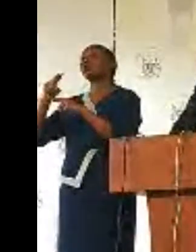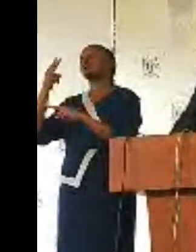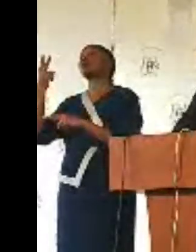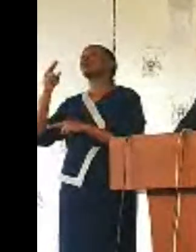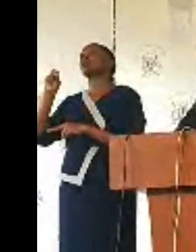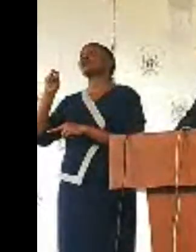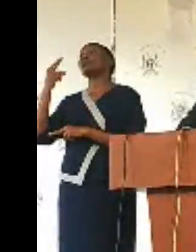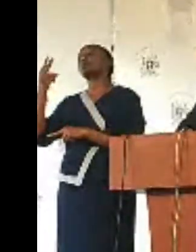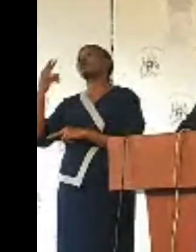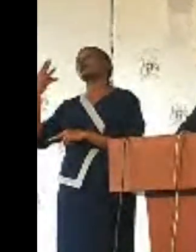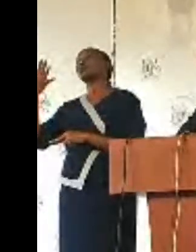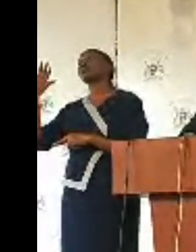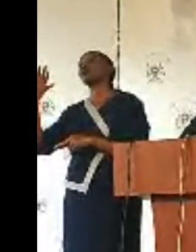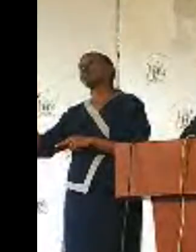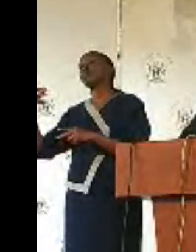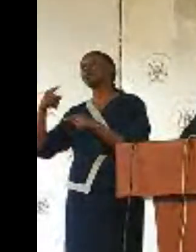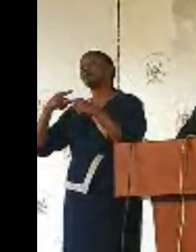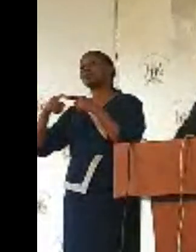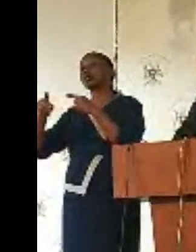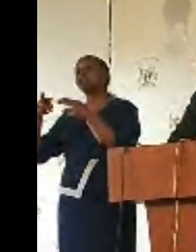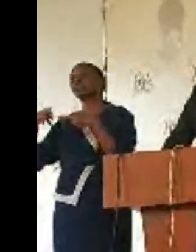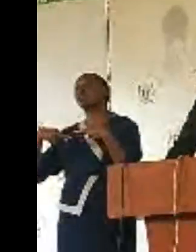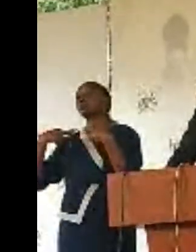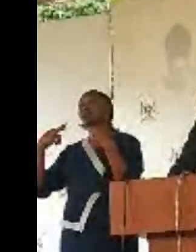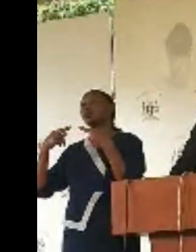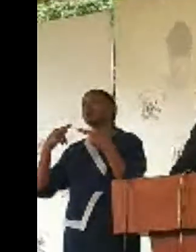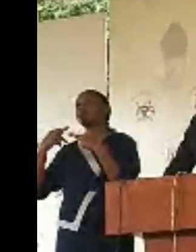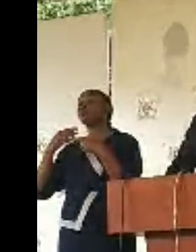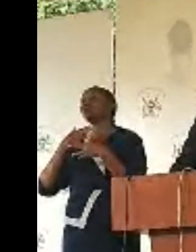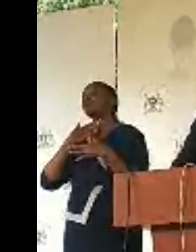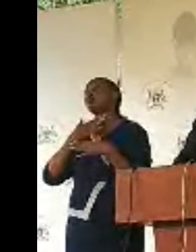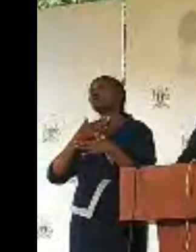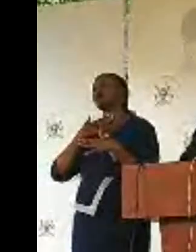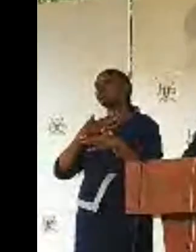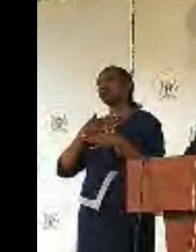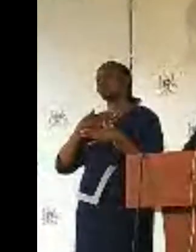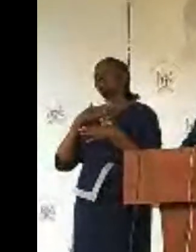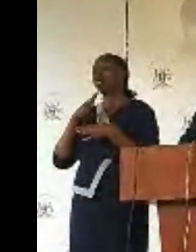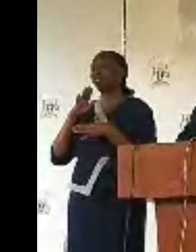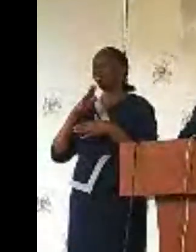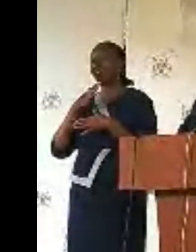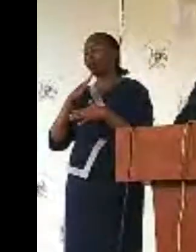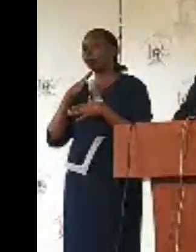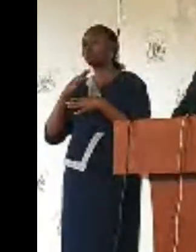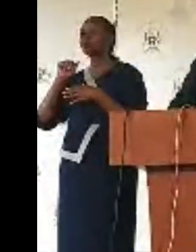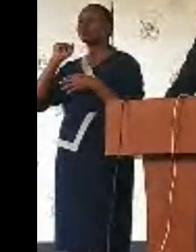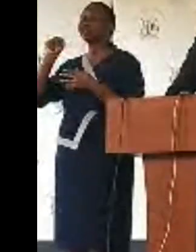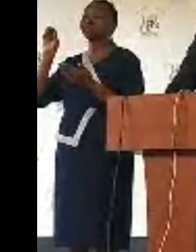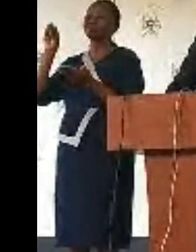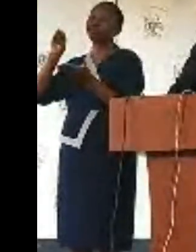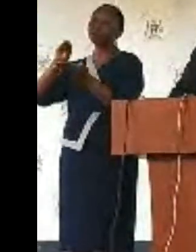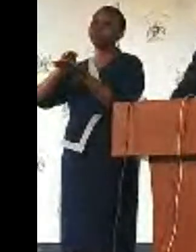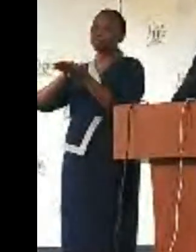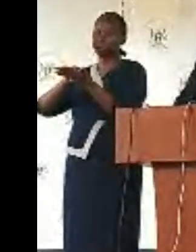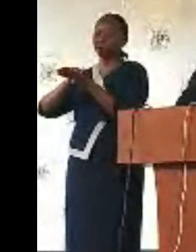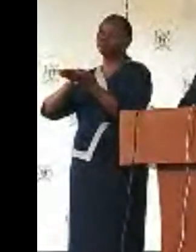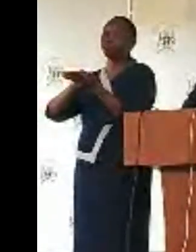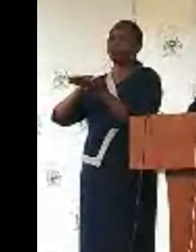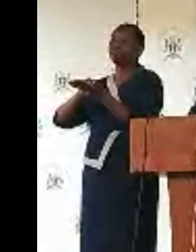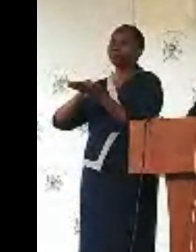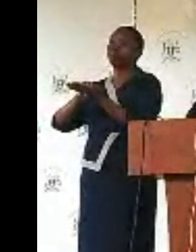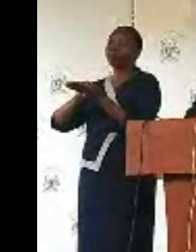2025, but the results are not what they wish to have, and so they can repeat.